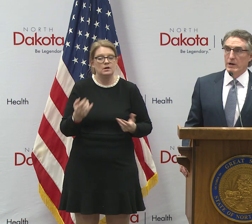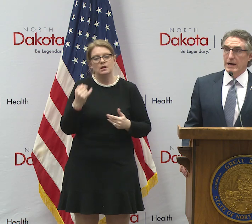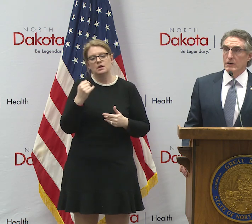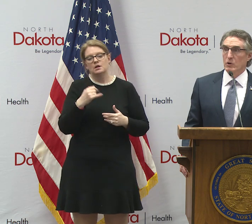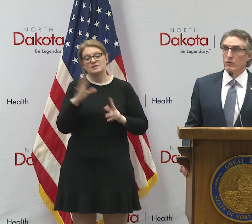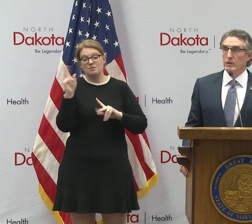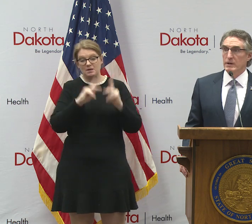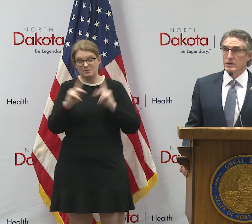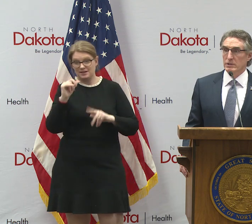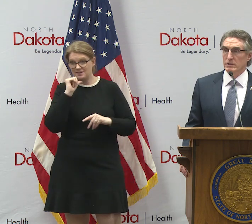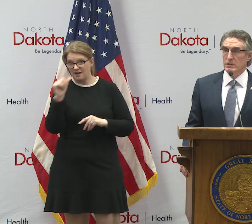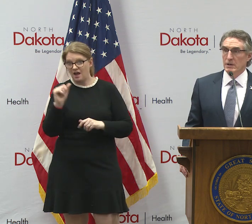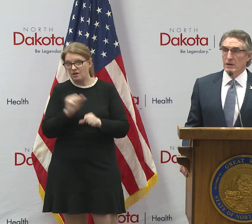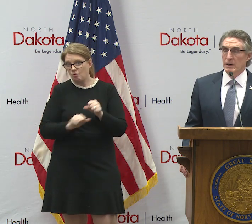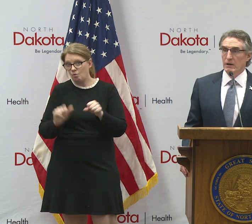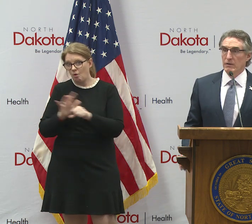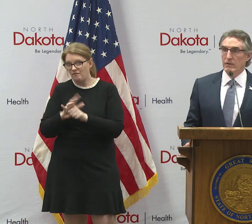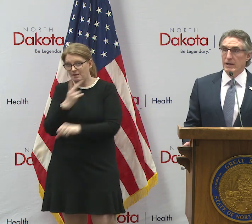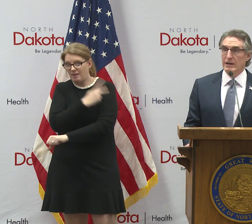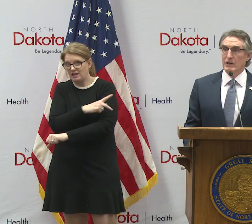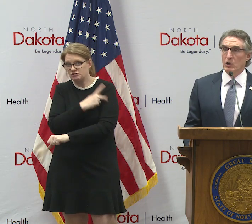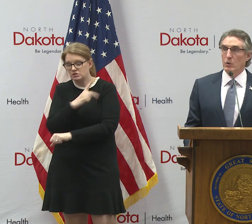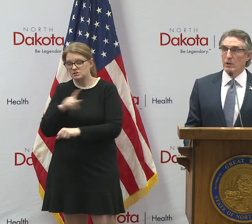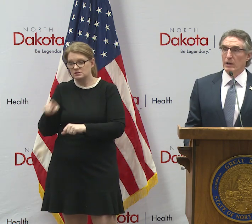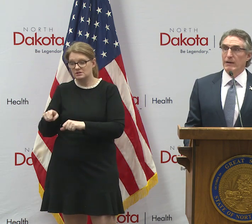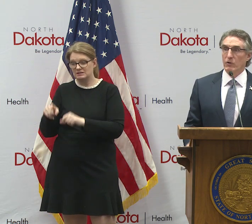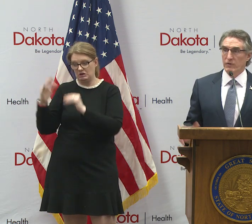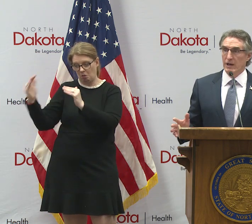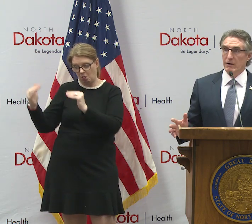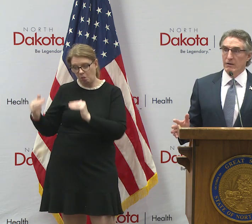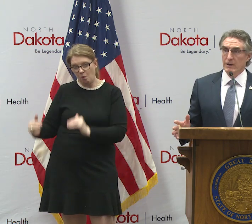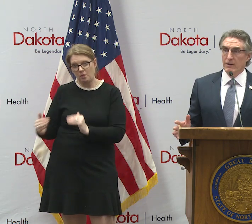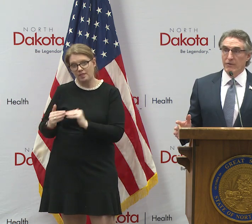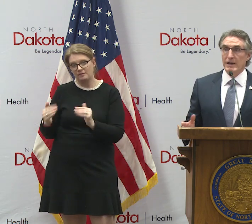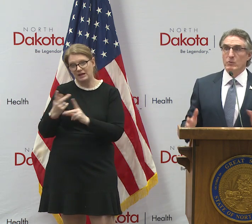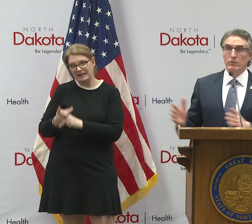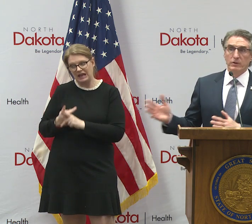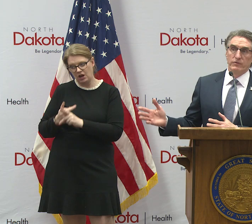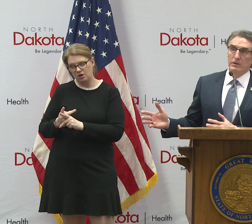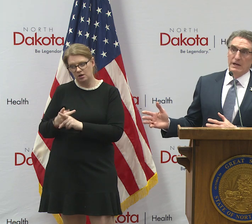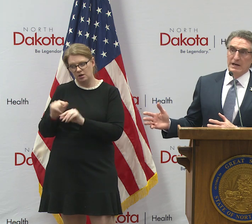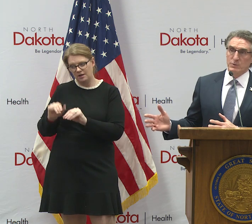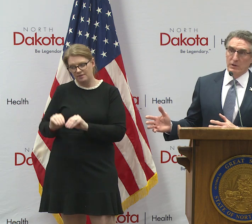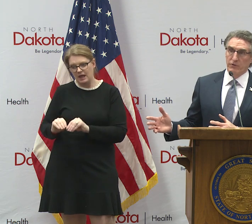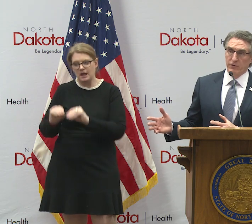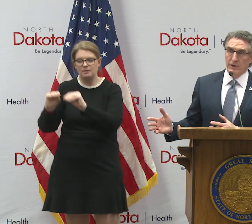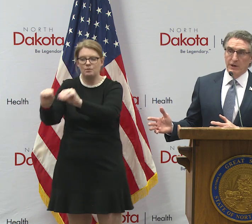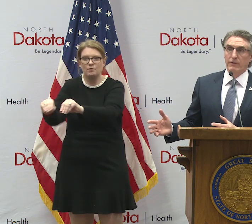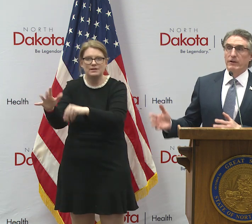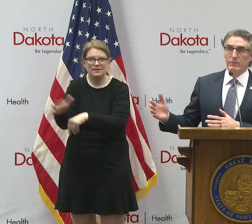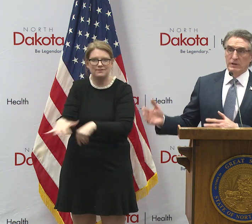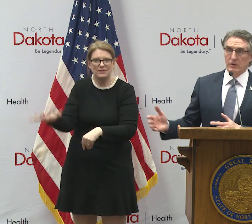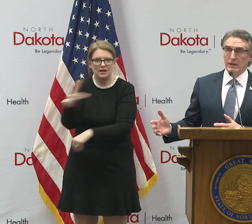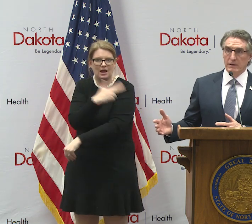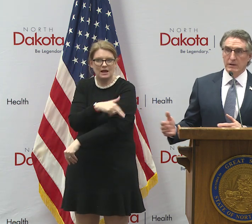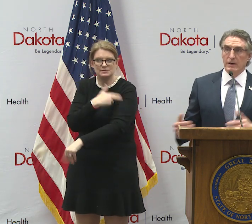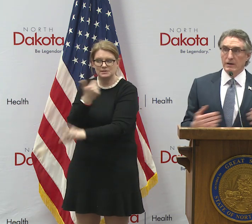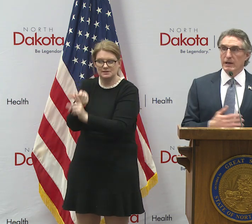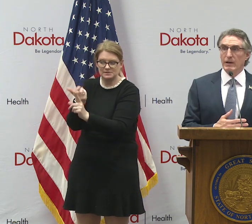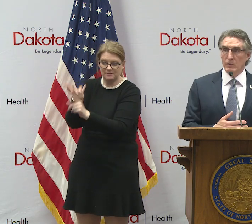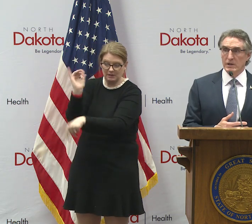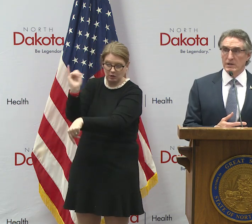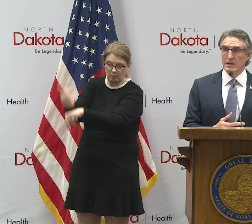people that are non-COVID patients that need a lower level of care, they move to the field hospitals that have been